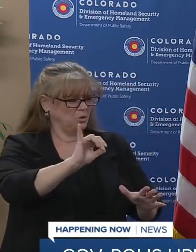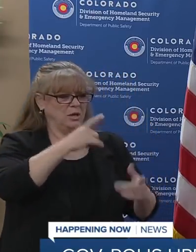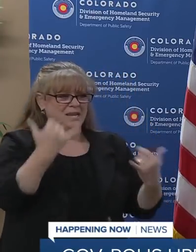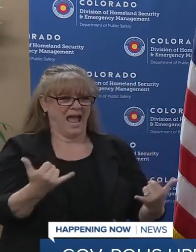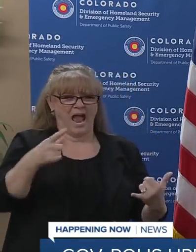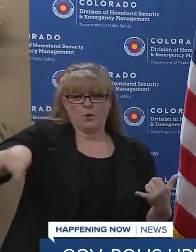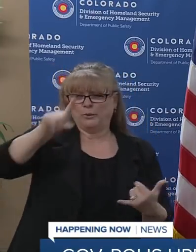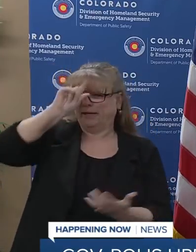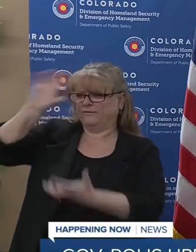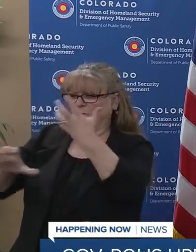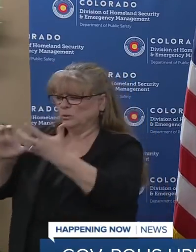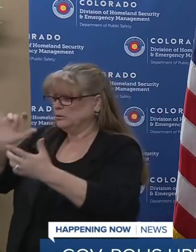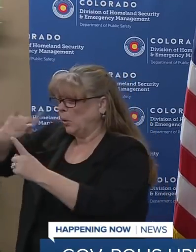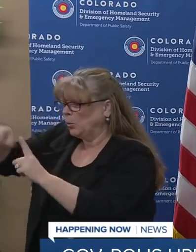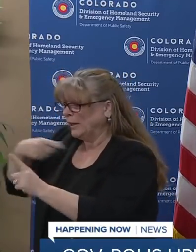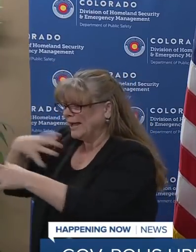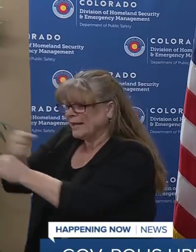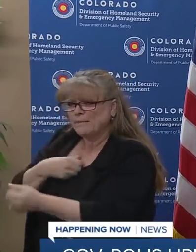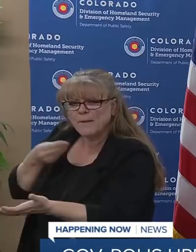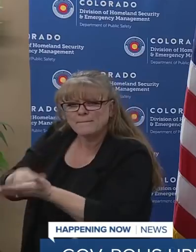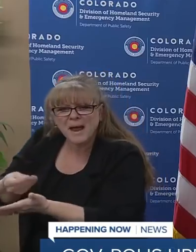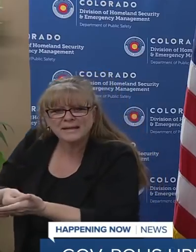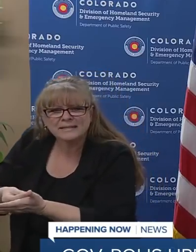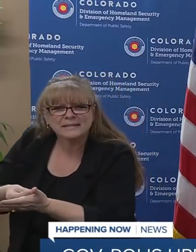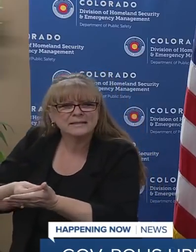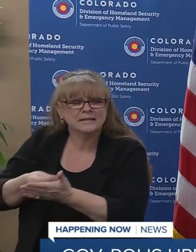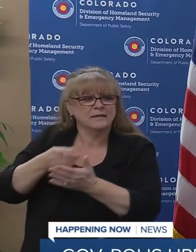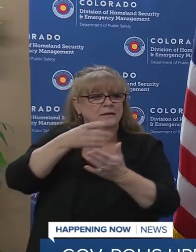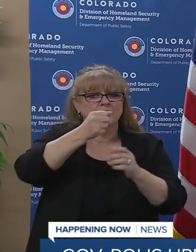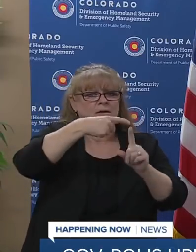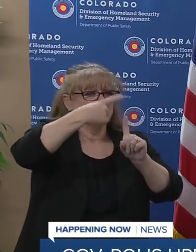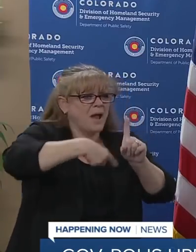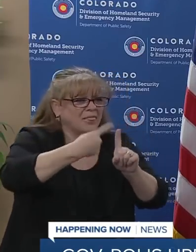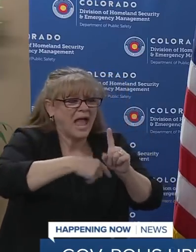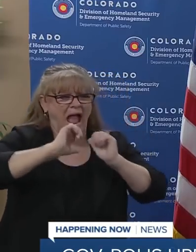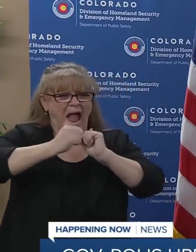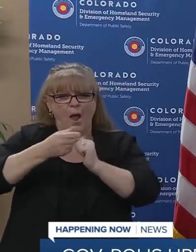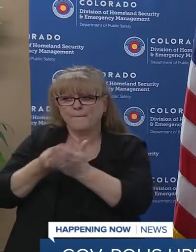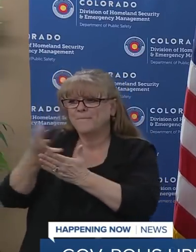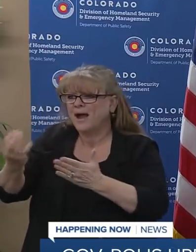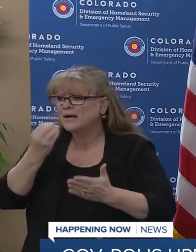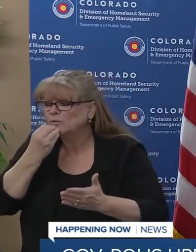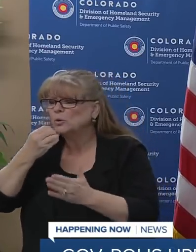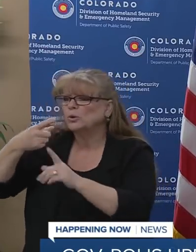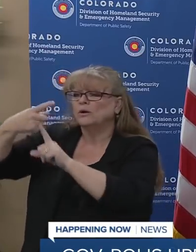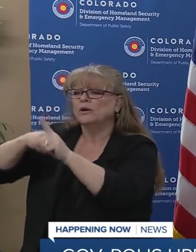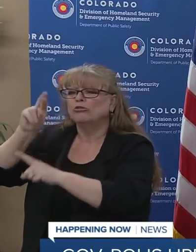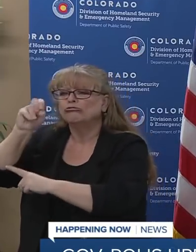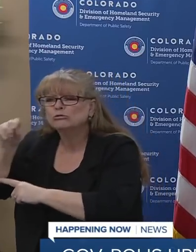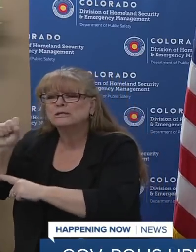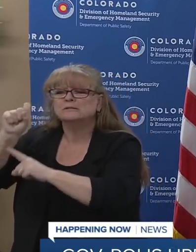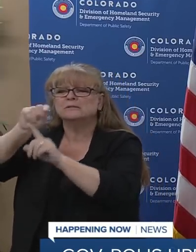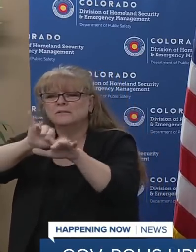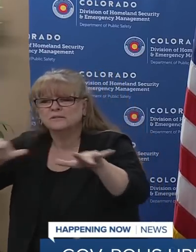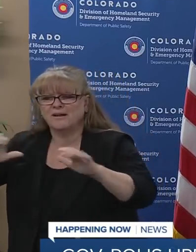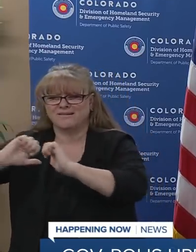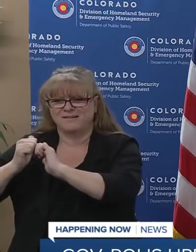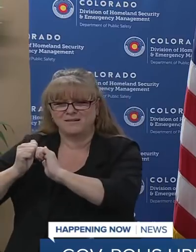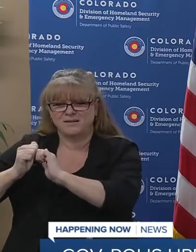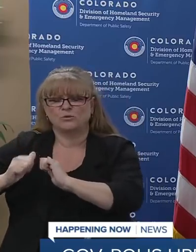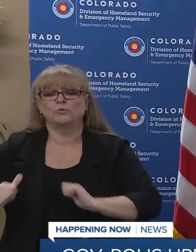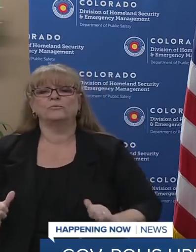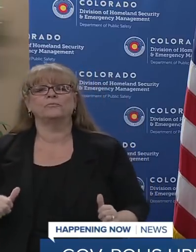at home. How can I afford to stay at home? I hope to address some of those issues. Second, I want to talk about testing capacity and containment strategies.